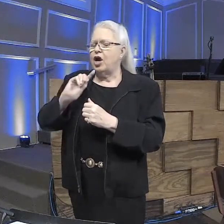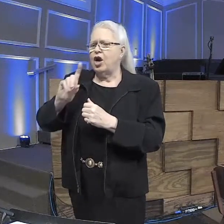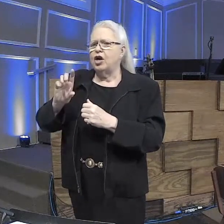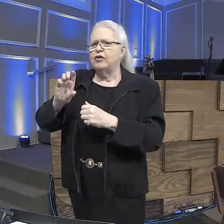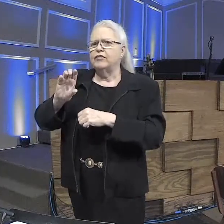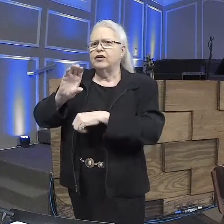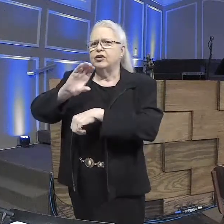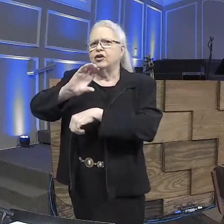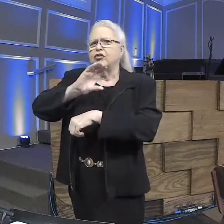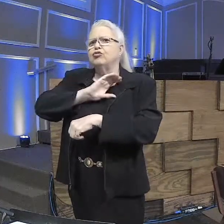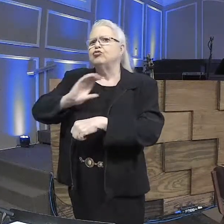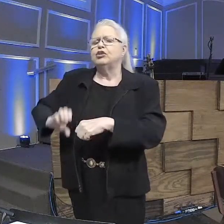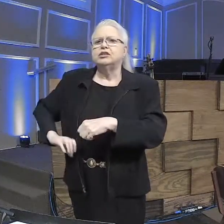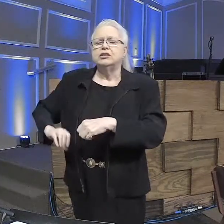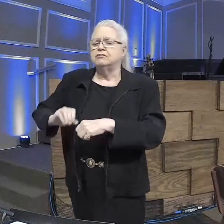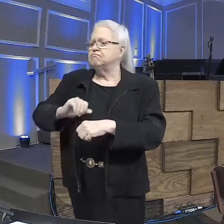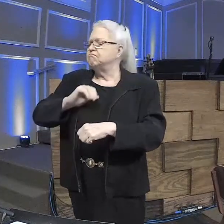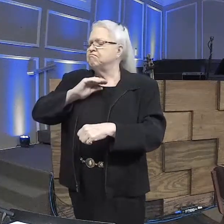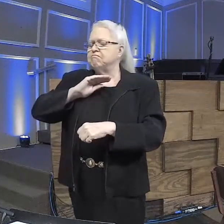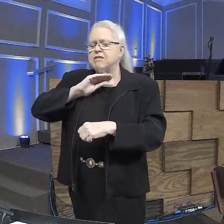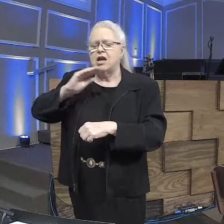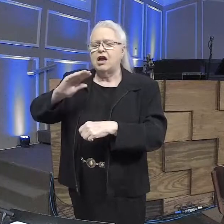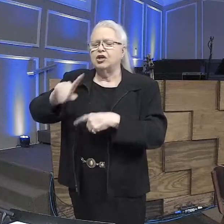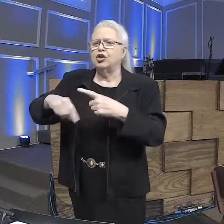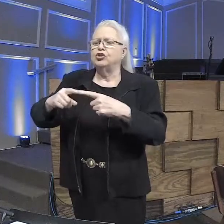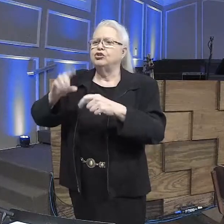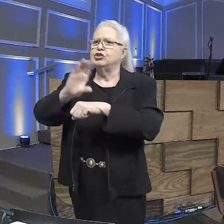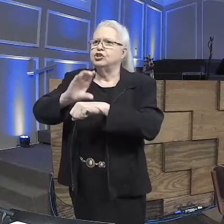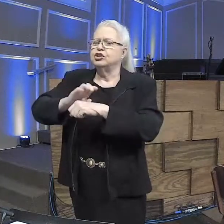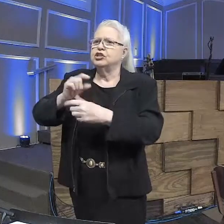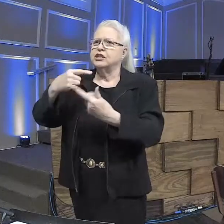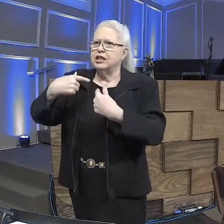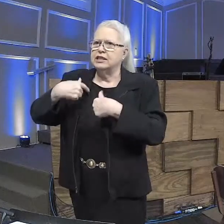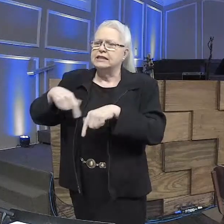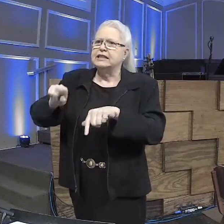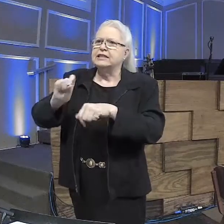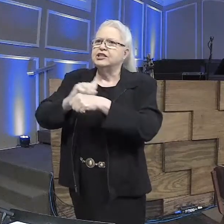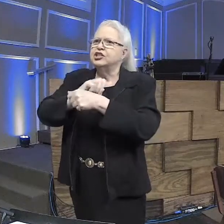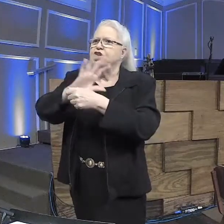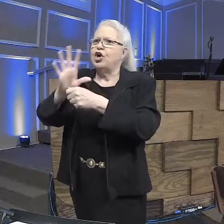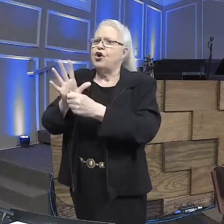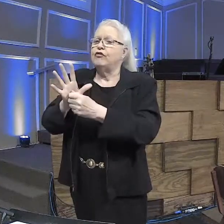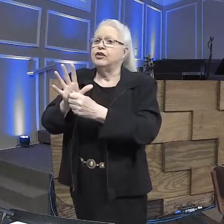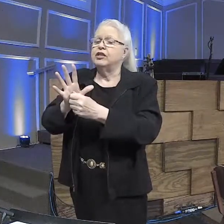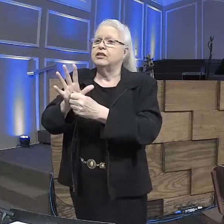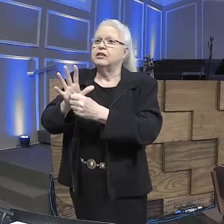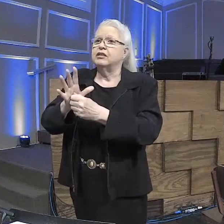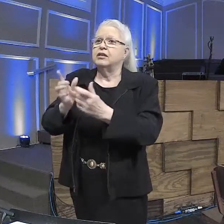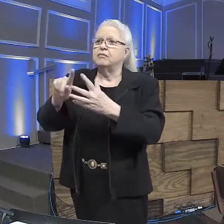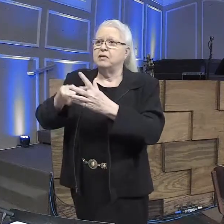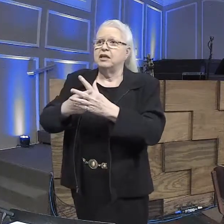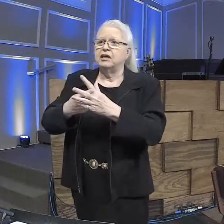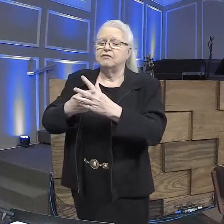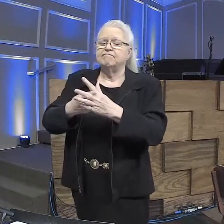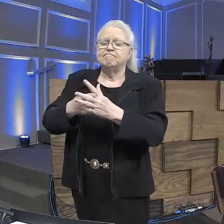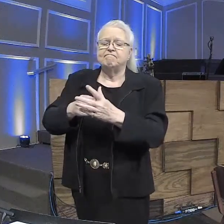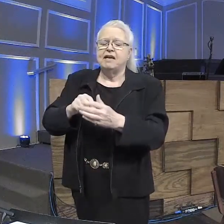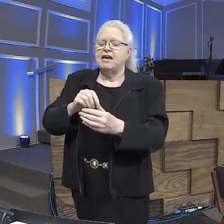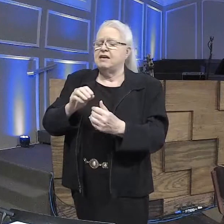had not been to church since COVID began. And furthermore, they hadn't even watched their